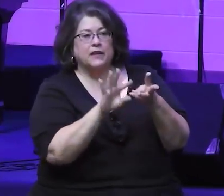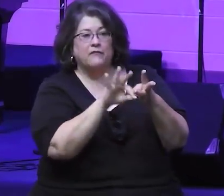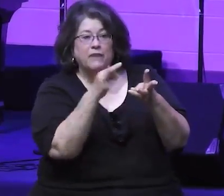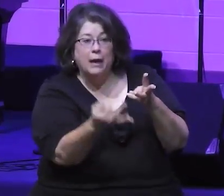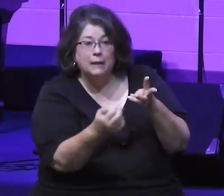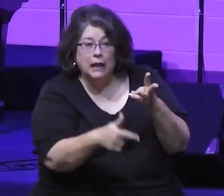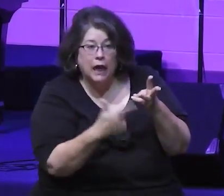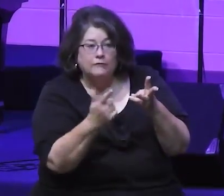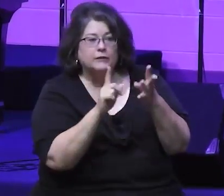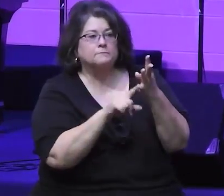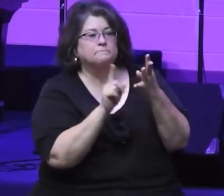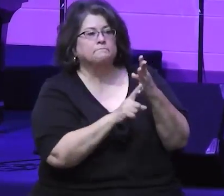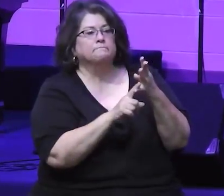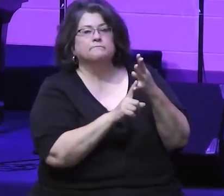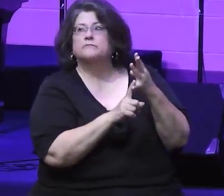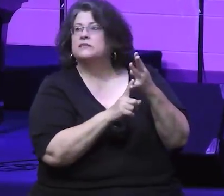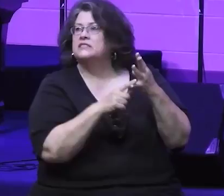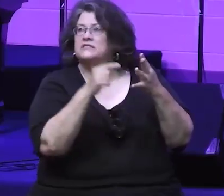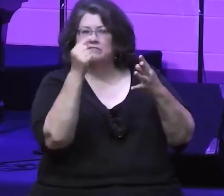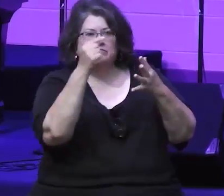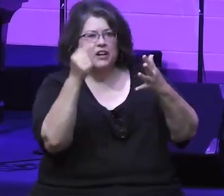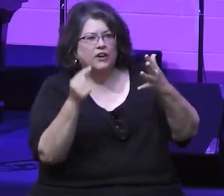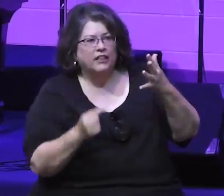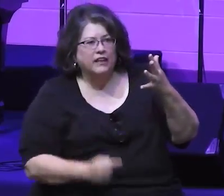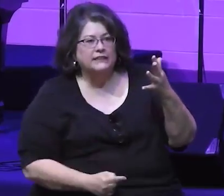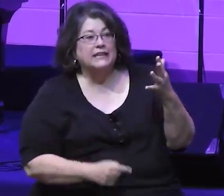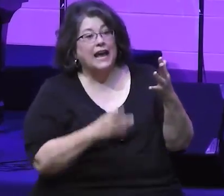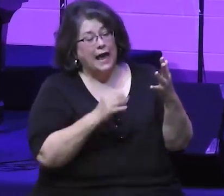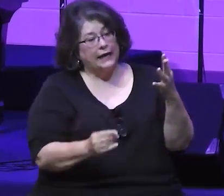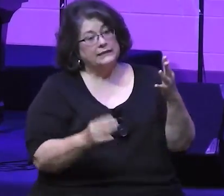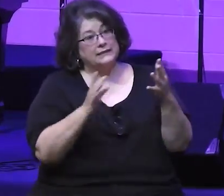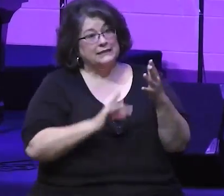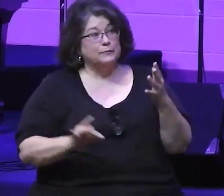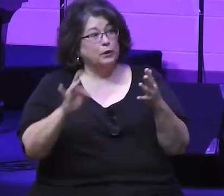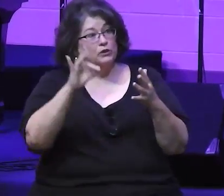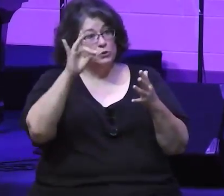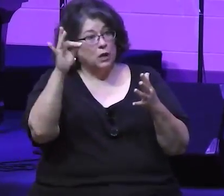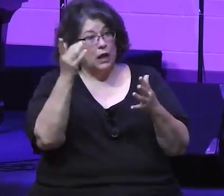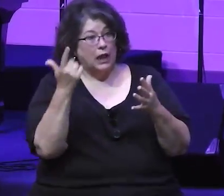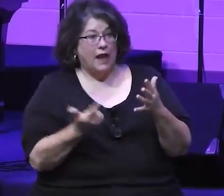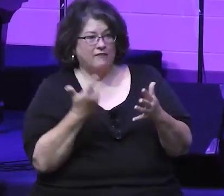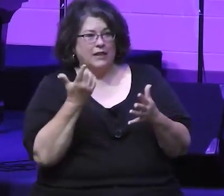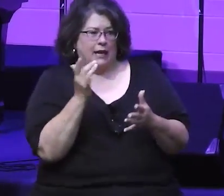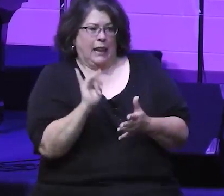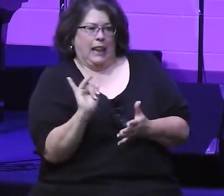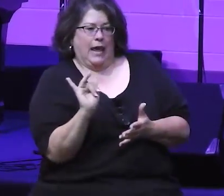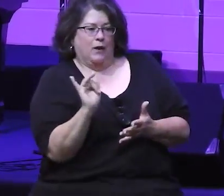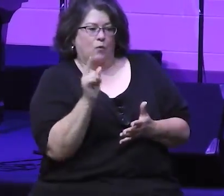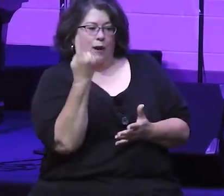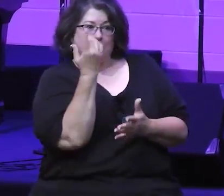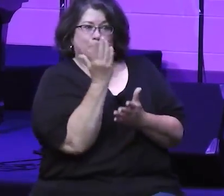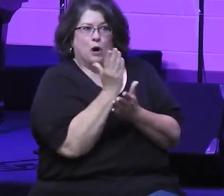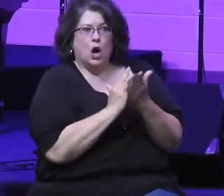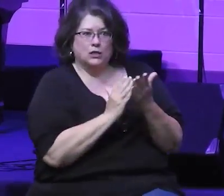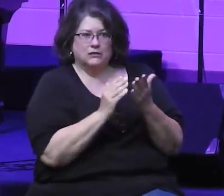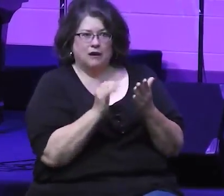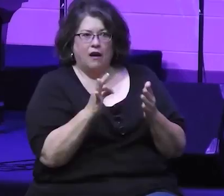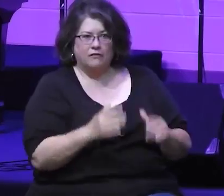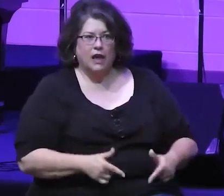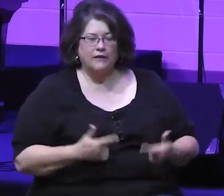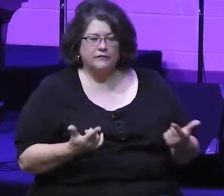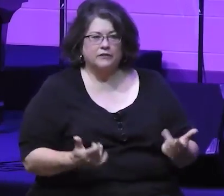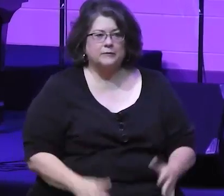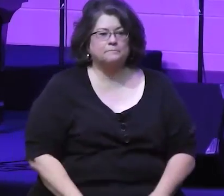family life, talk about a number of different things. Here's this aspect called your spirituality. It's an aspect of your life. If we are in